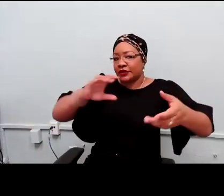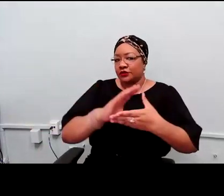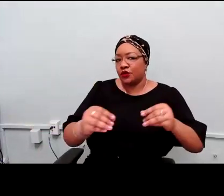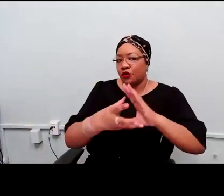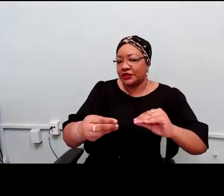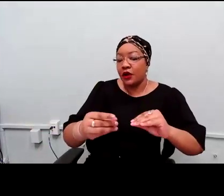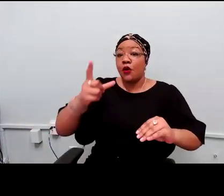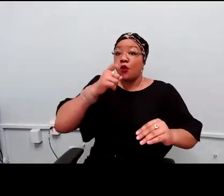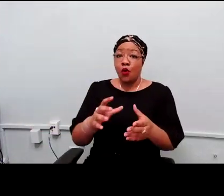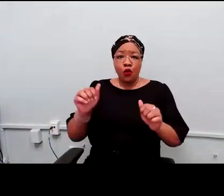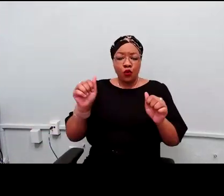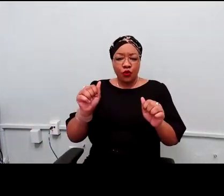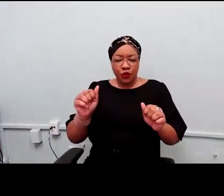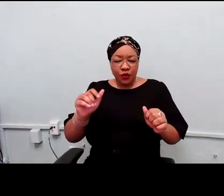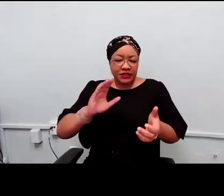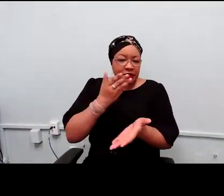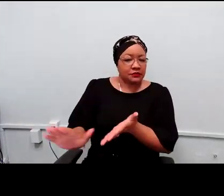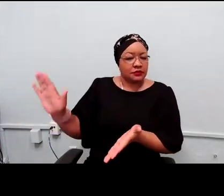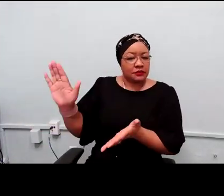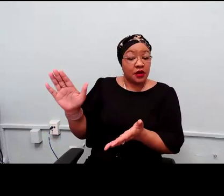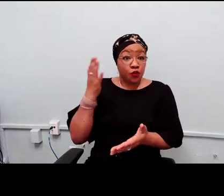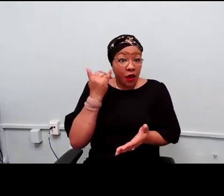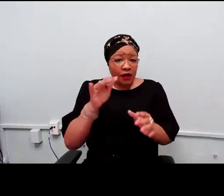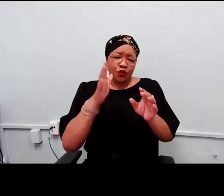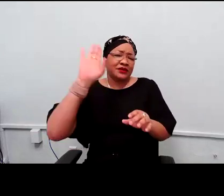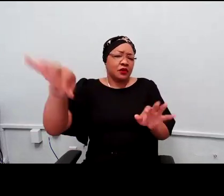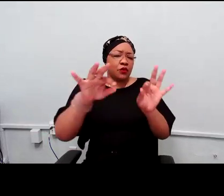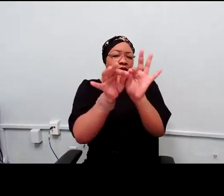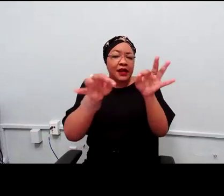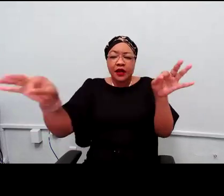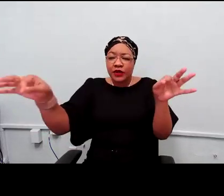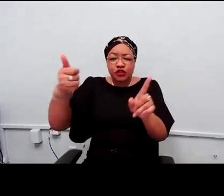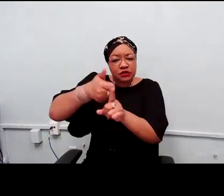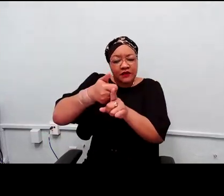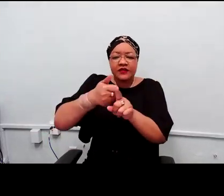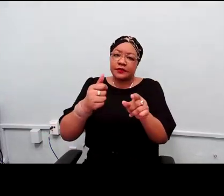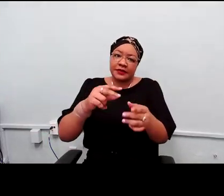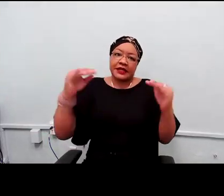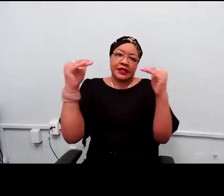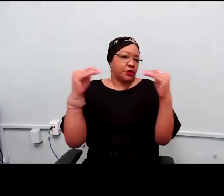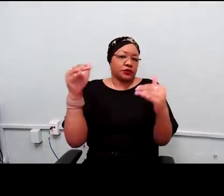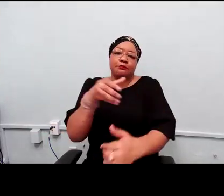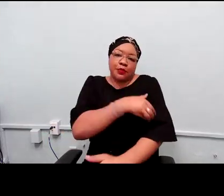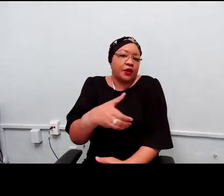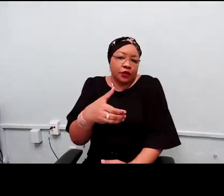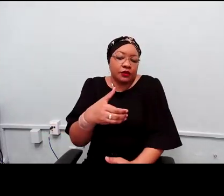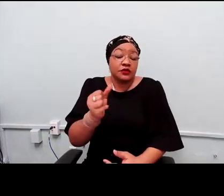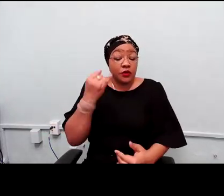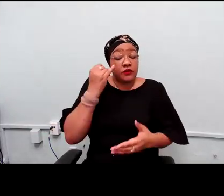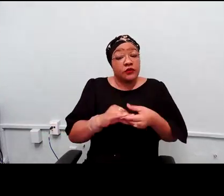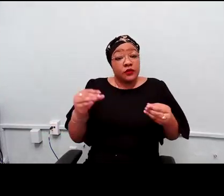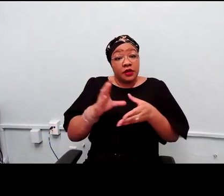out, silenced? Because we know that language is power, right? So whether we're talking about the narrations of